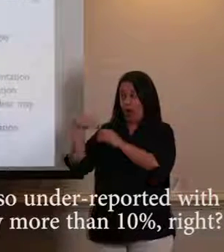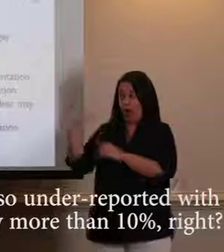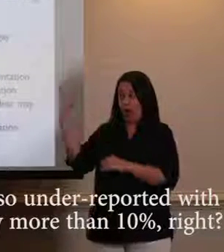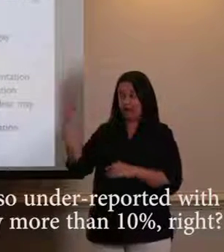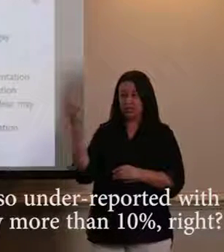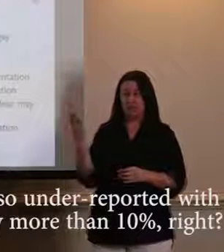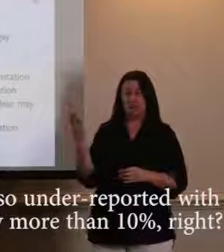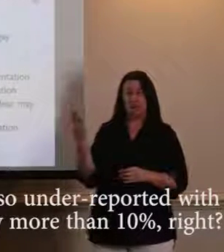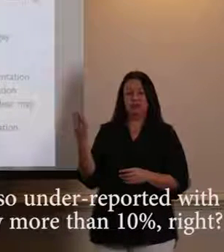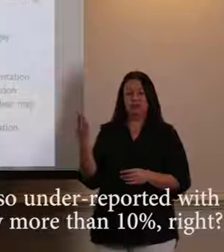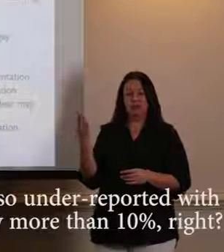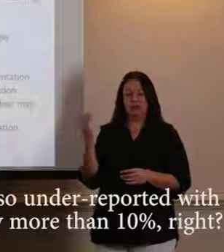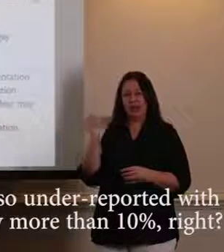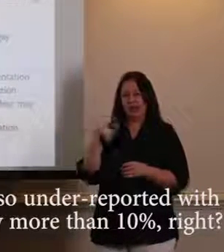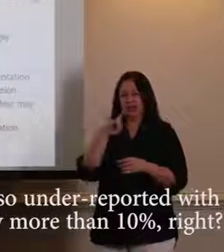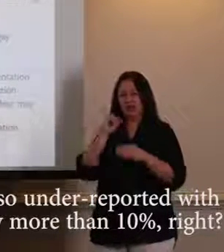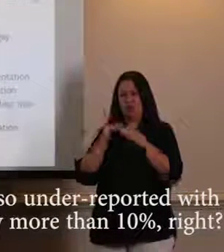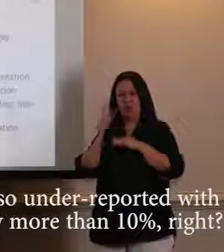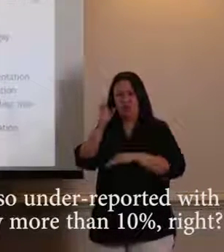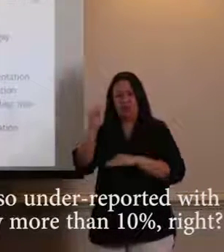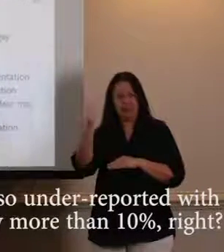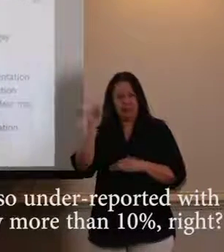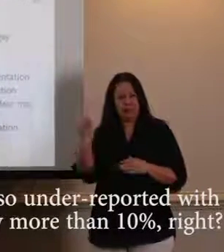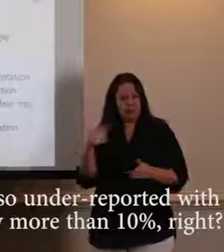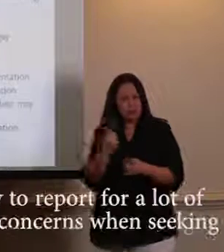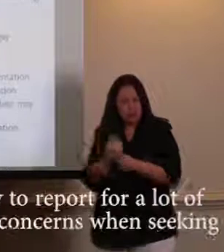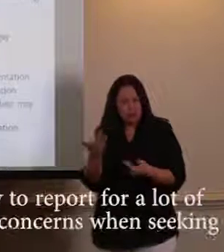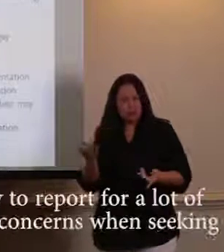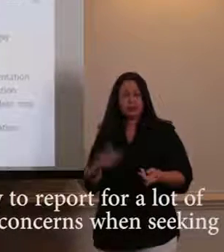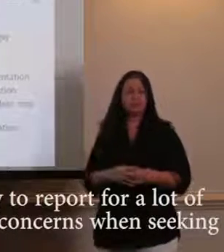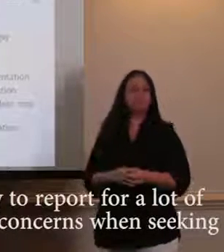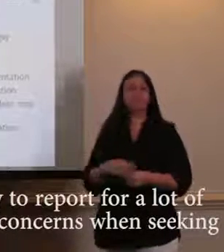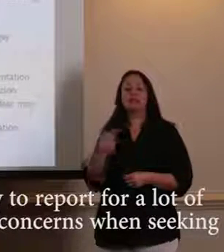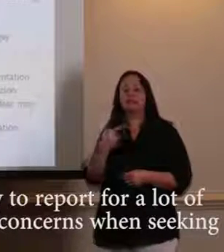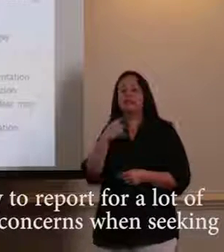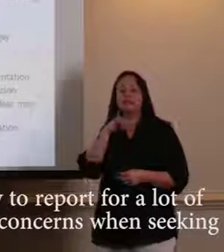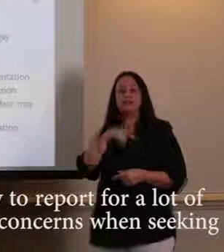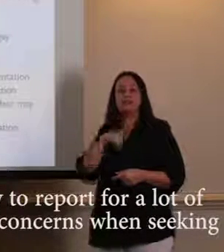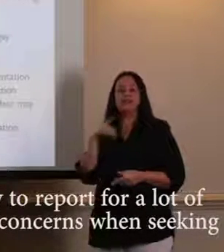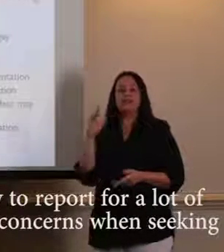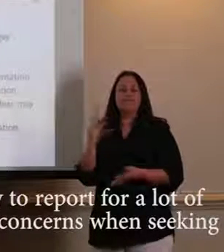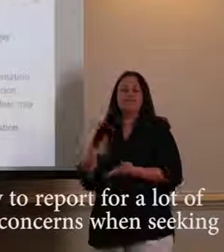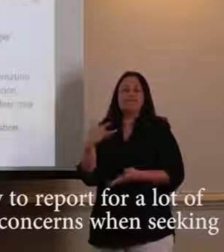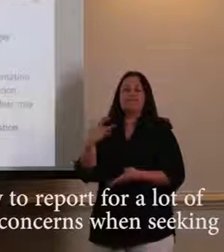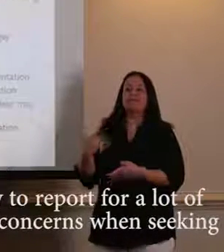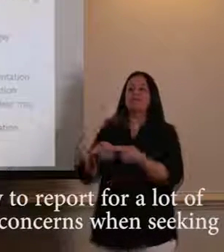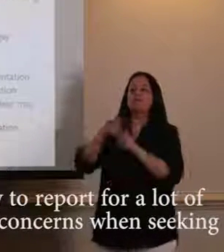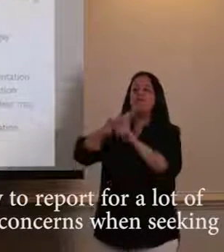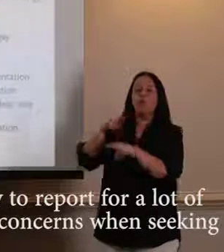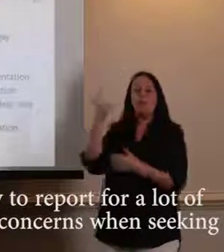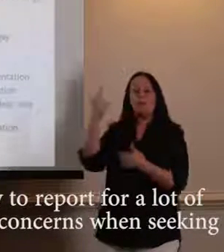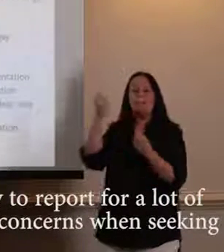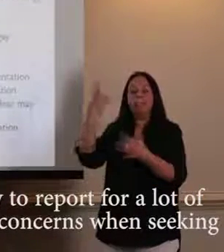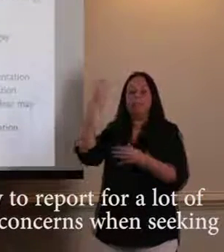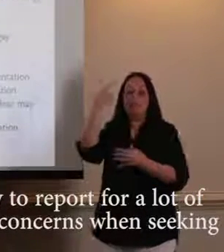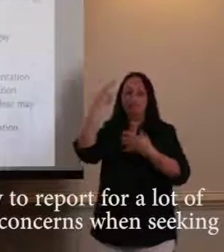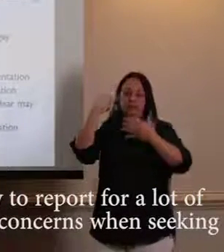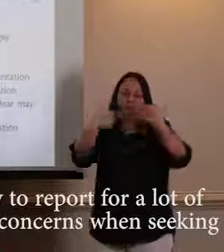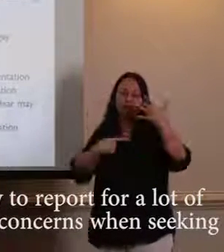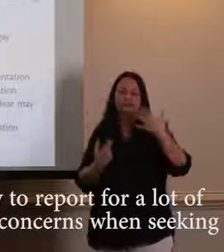is way more than 10%, right? But they're just way less likely to report for a lot of reasons.